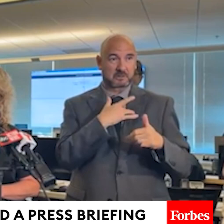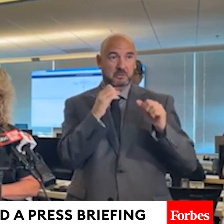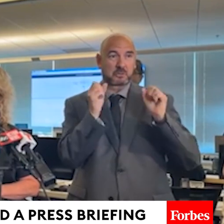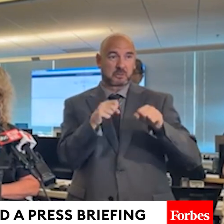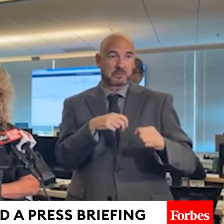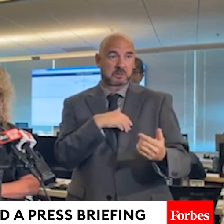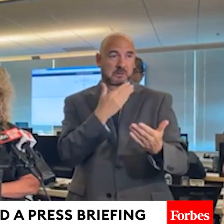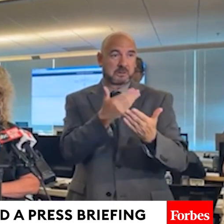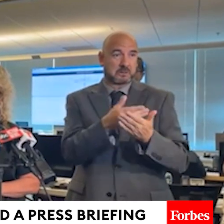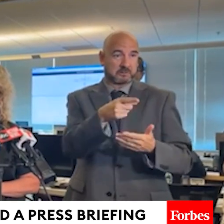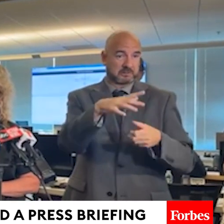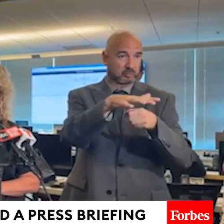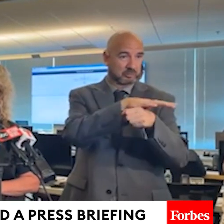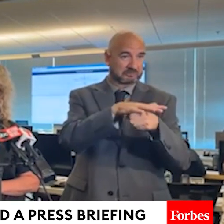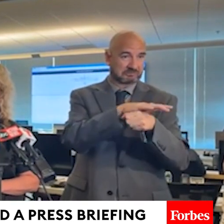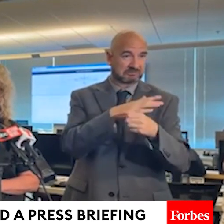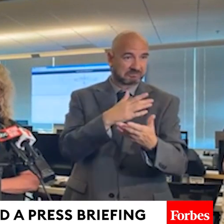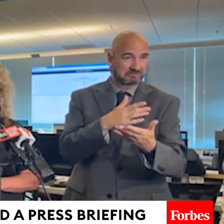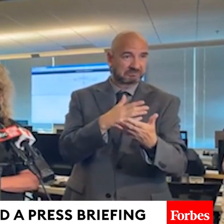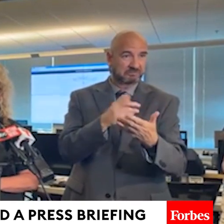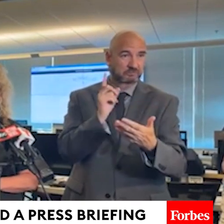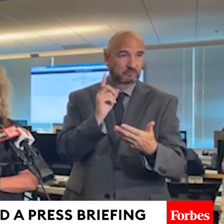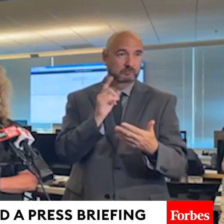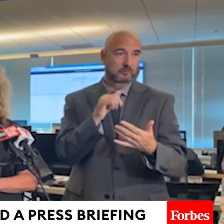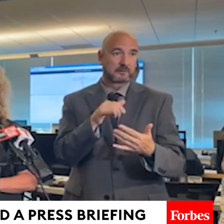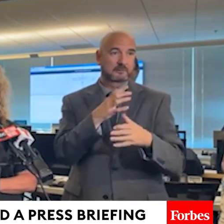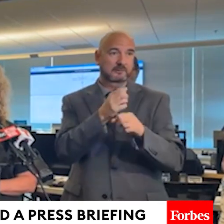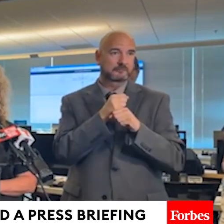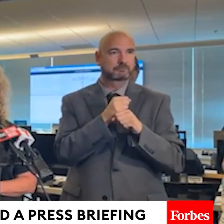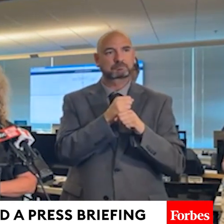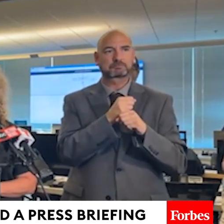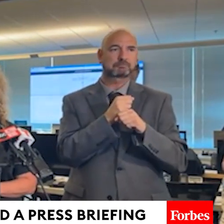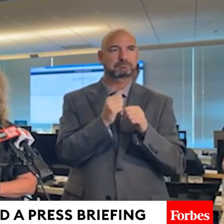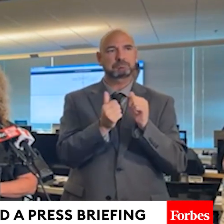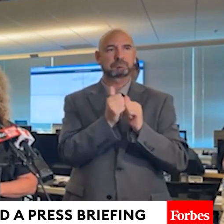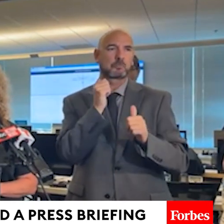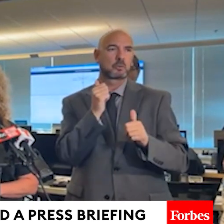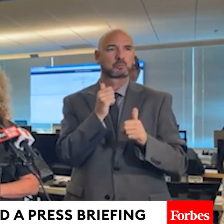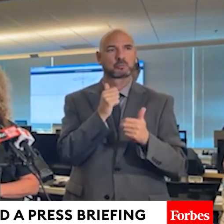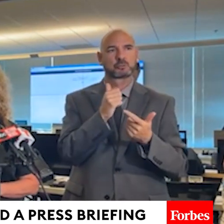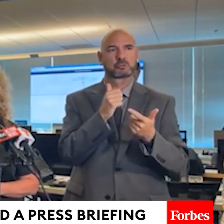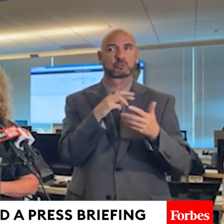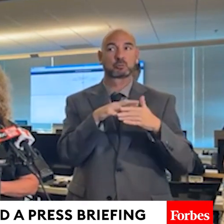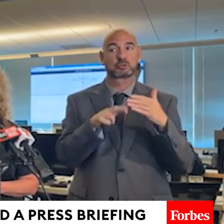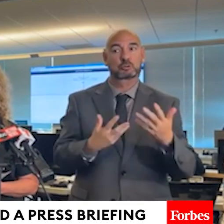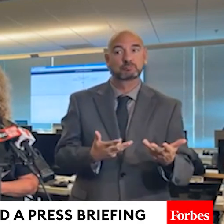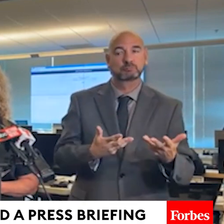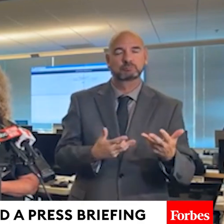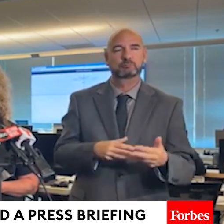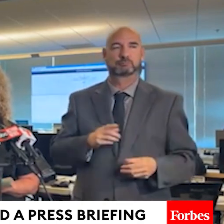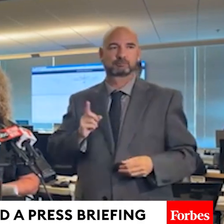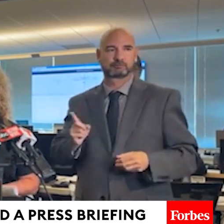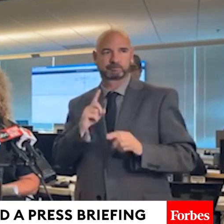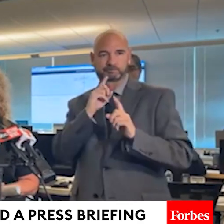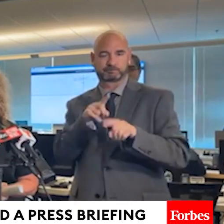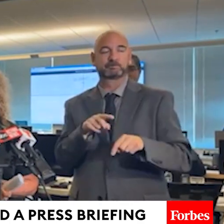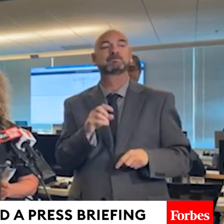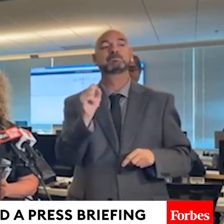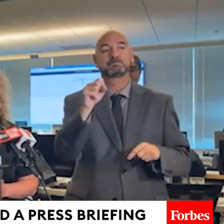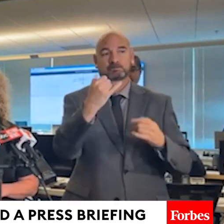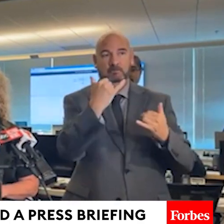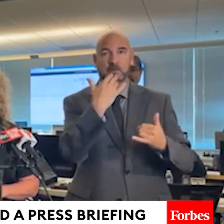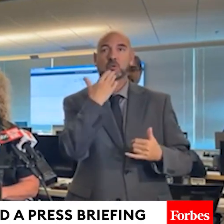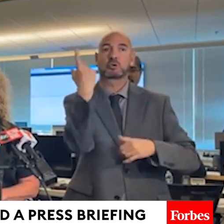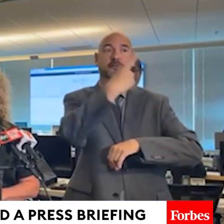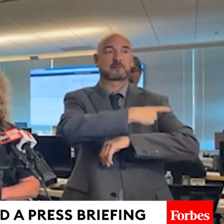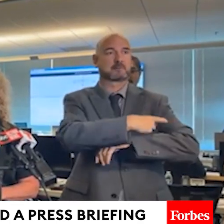said in the past, create bang for your buck? So yes, today is a good day that everyone was able to get in the field. Yesterday there